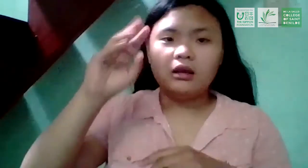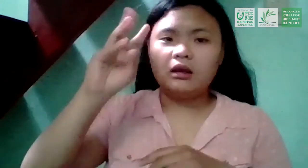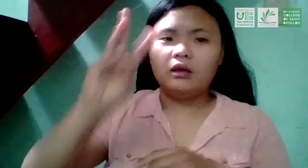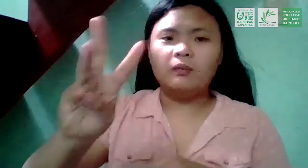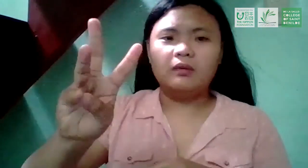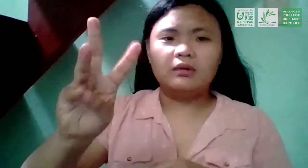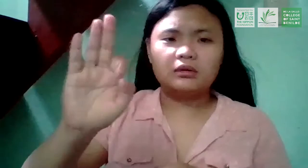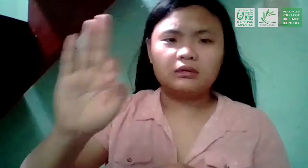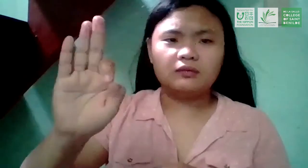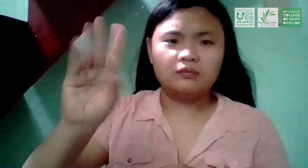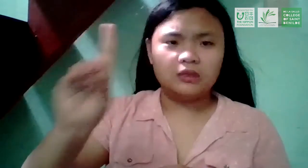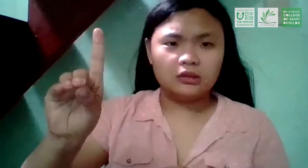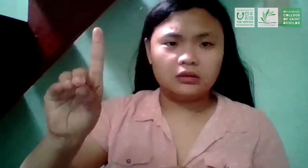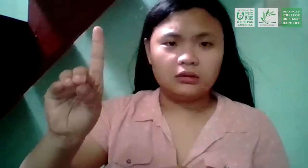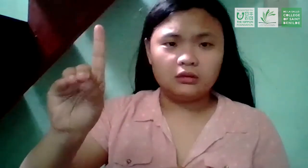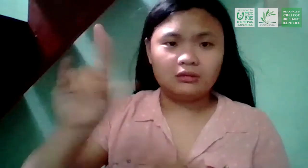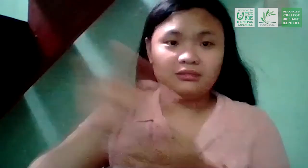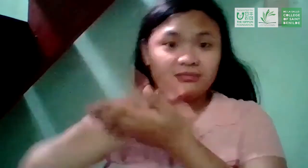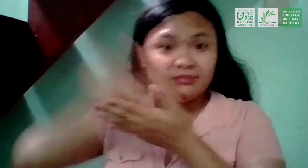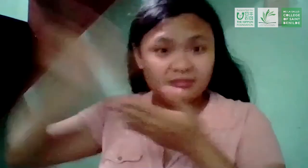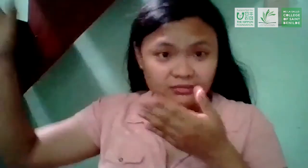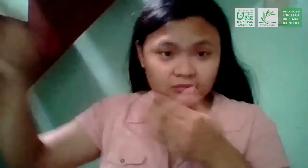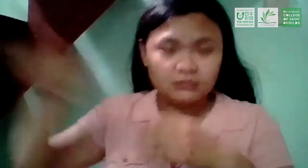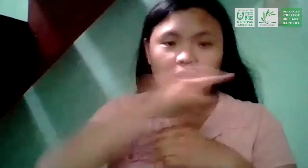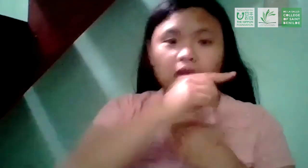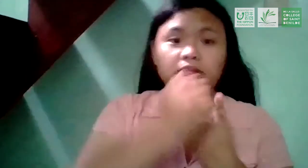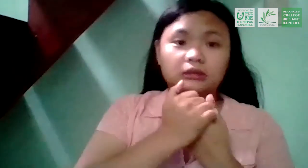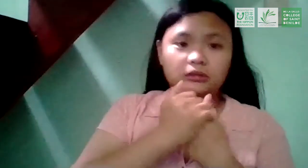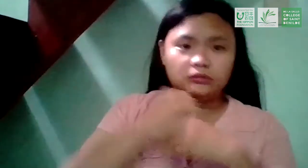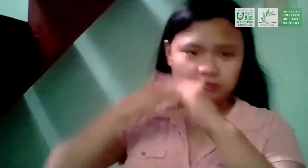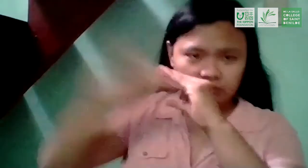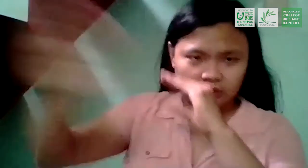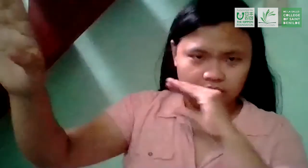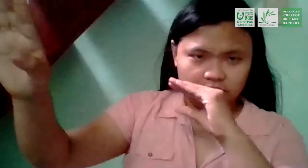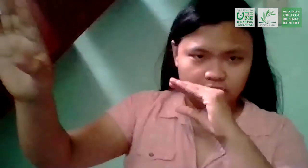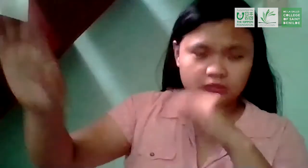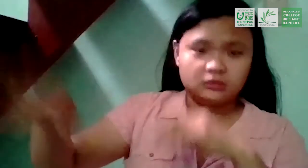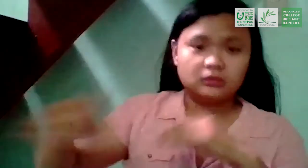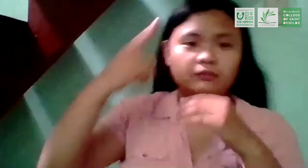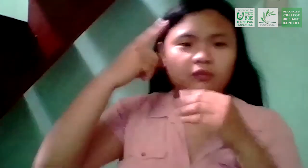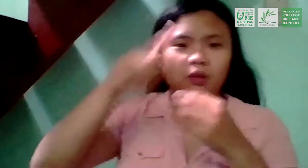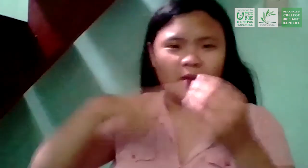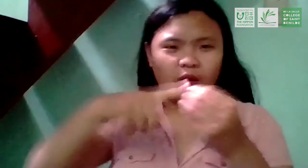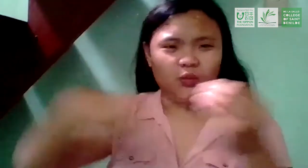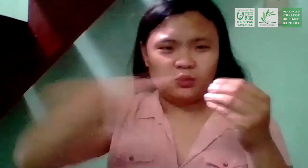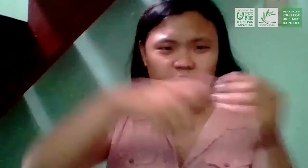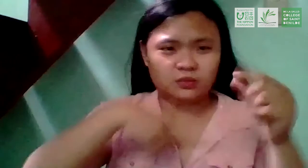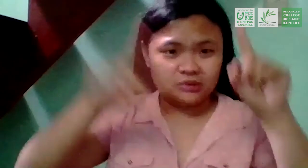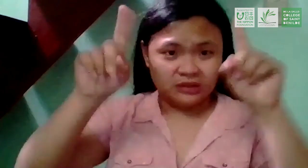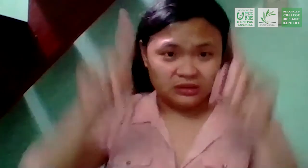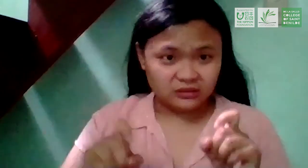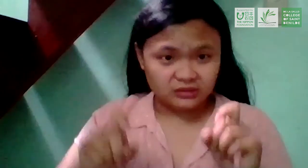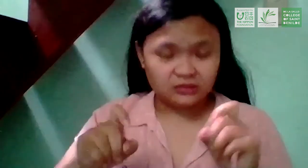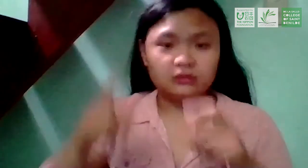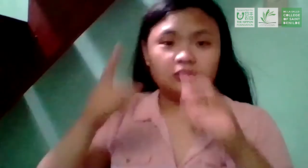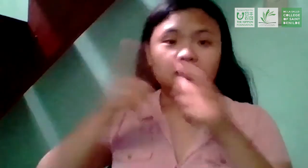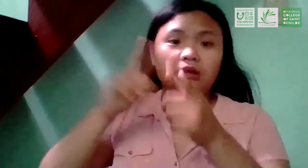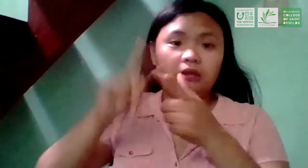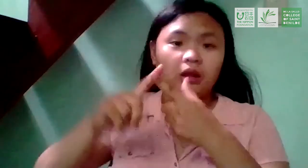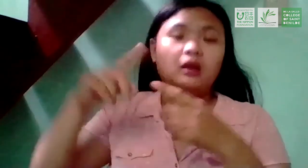Cool. So Woody is asking or told us about how he went to World Federation of the Deaf and he sent the test to Miss